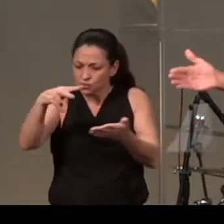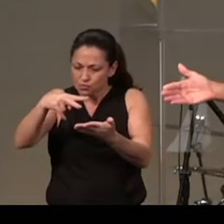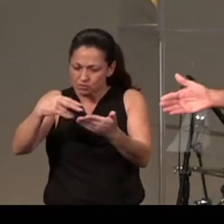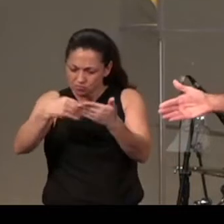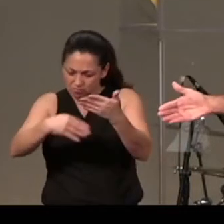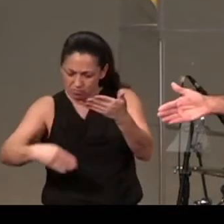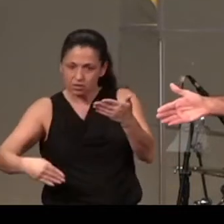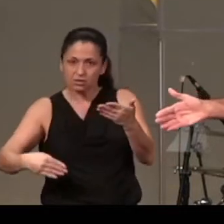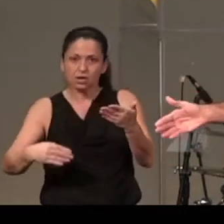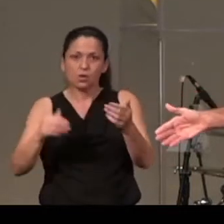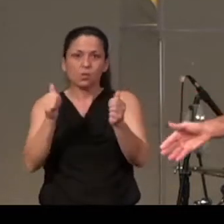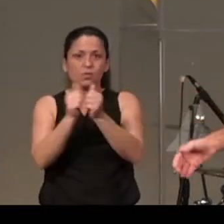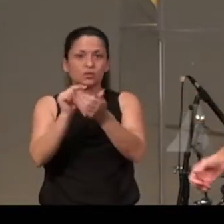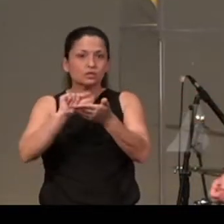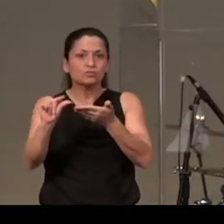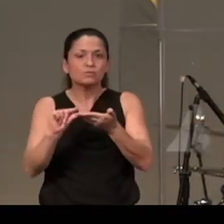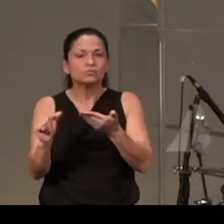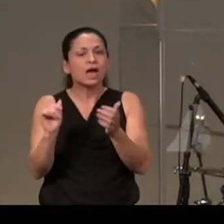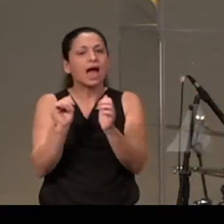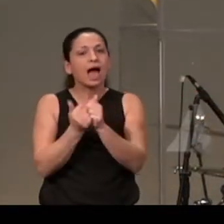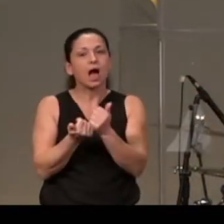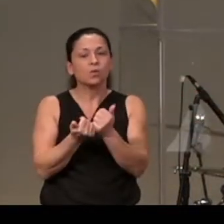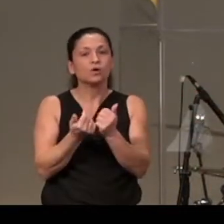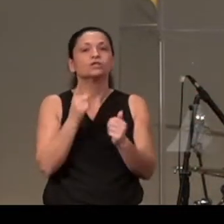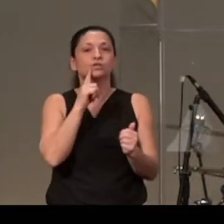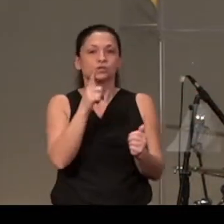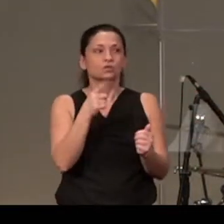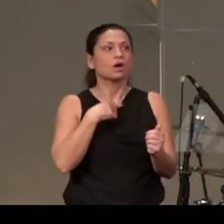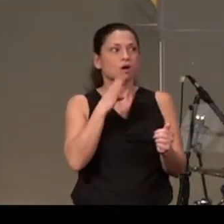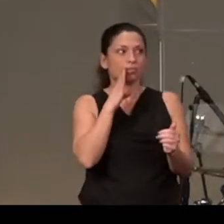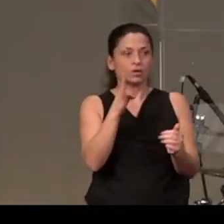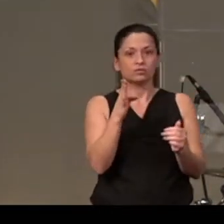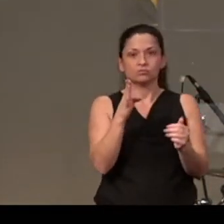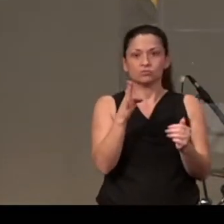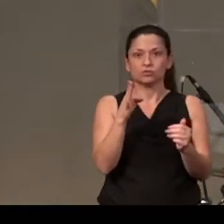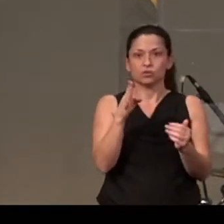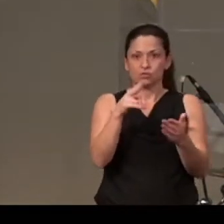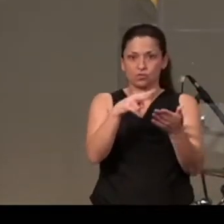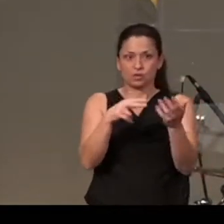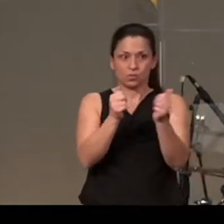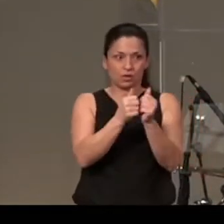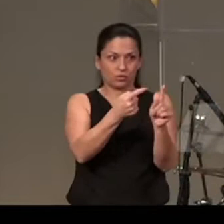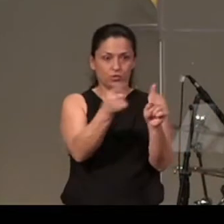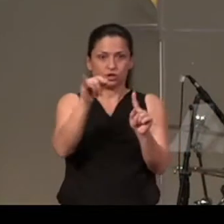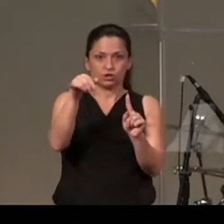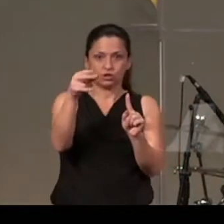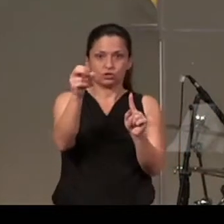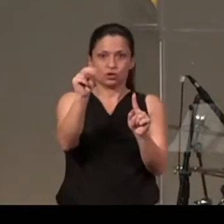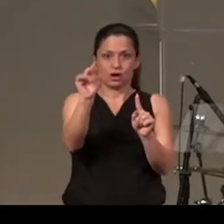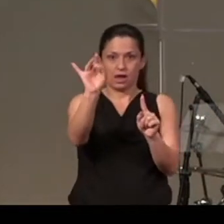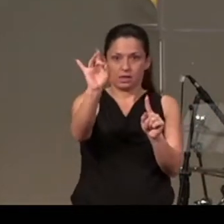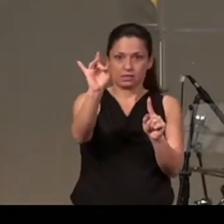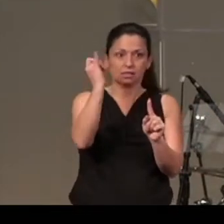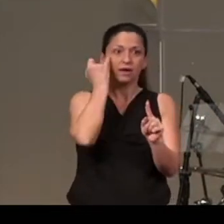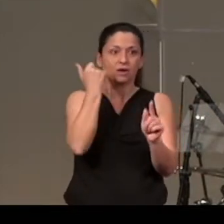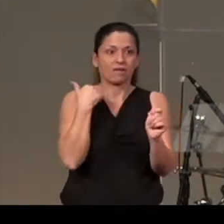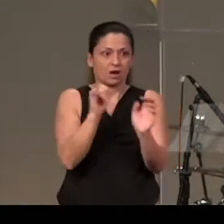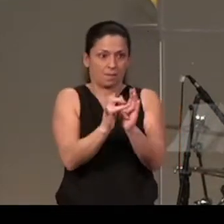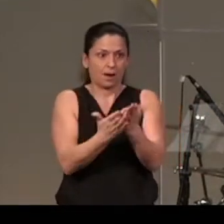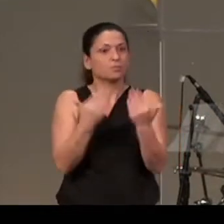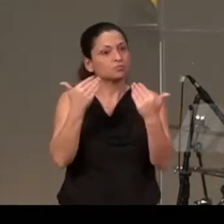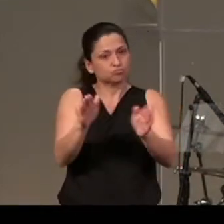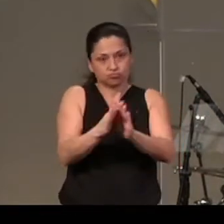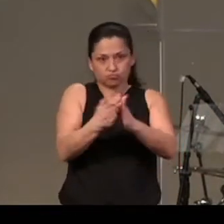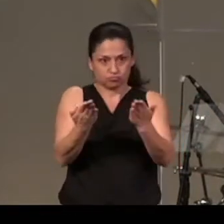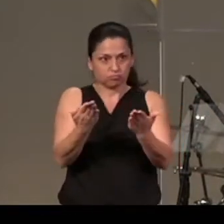of the Scriptures? So I'm going to walk you through John 8 a little bit. If you have your Bible, you can open it to John 8. And here's what